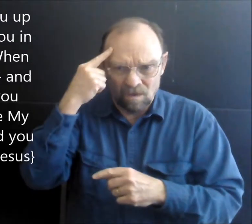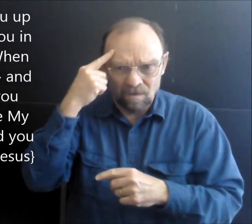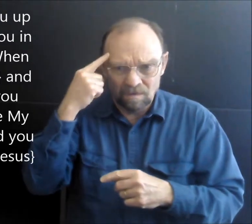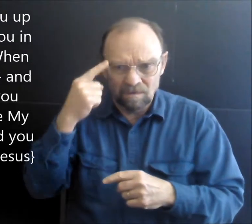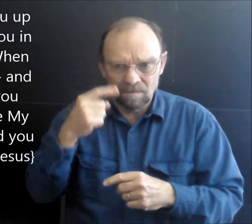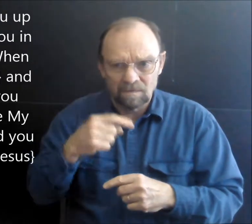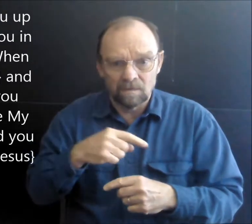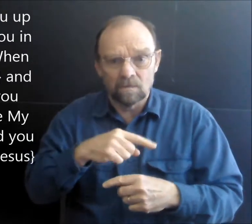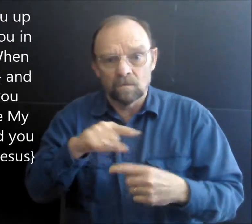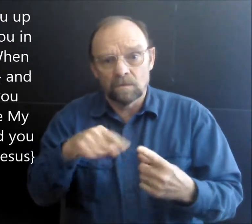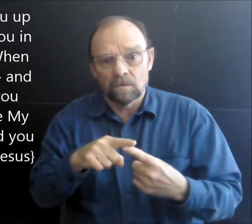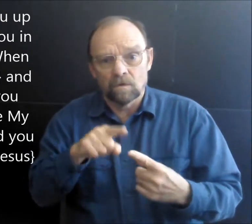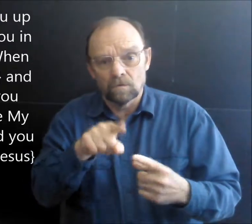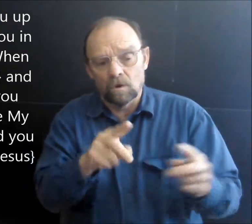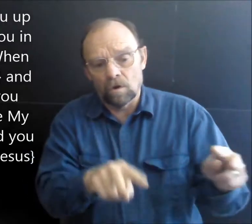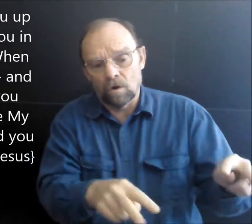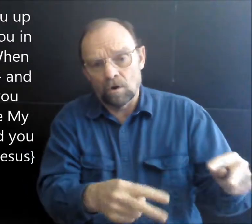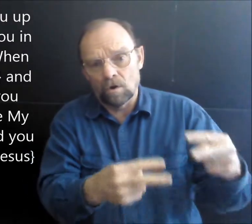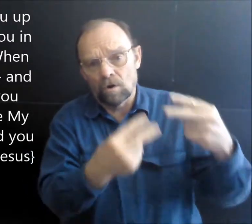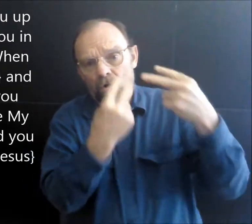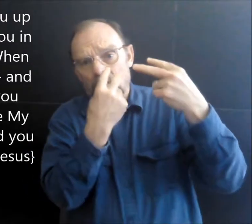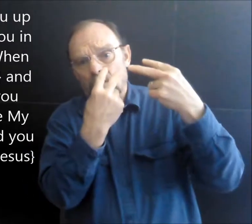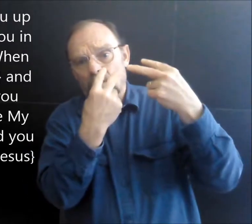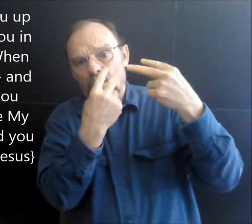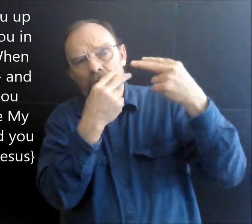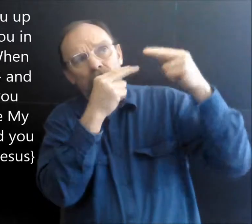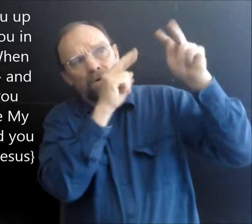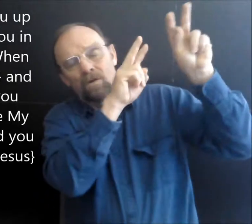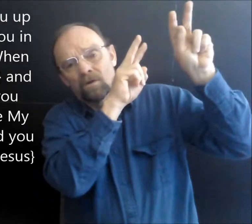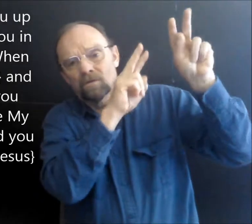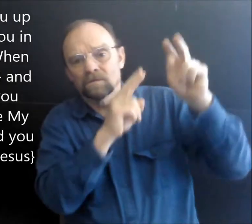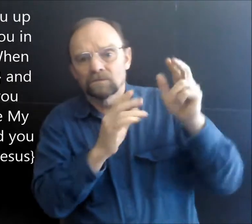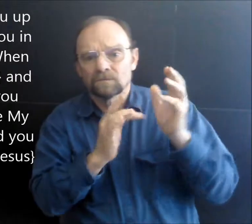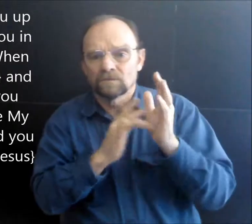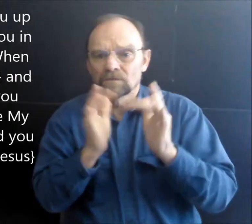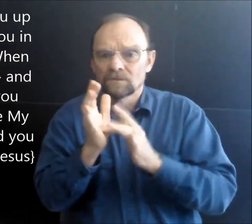me, and you will find peace in my presence.